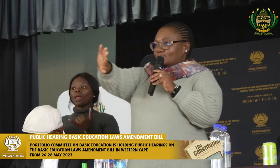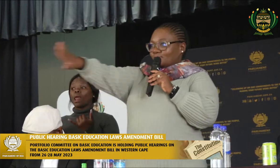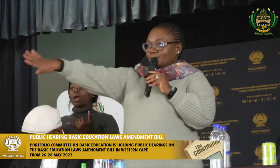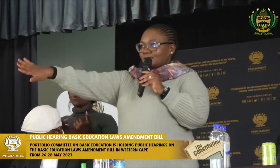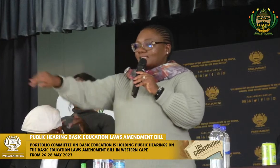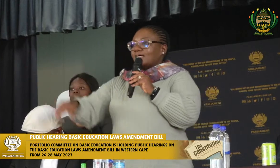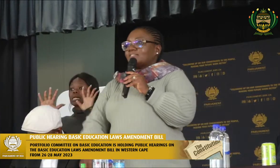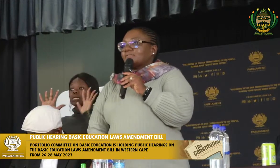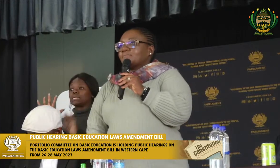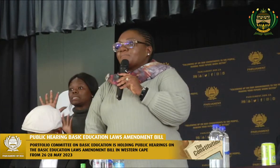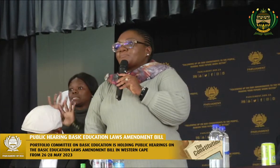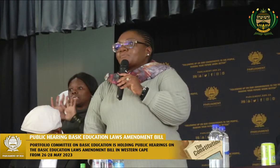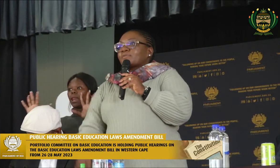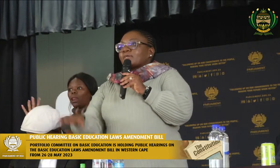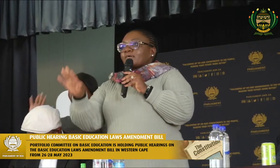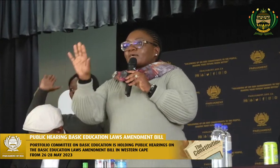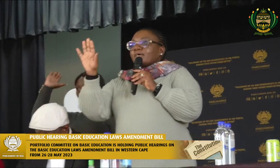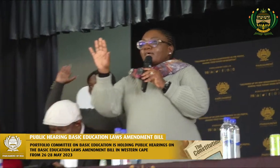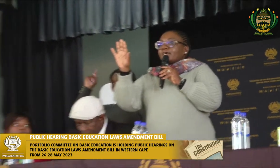10 hands from this side.